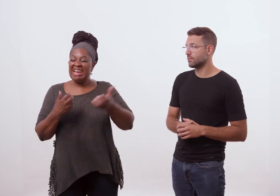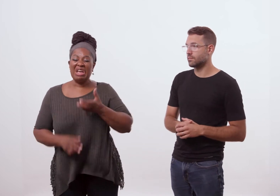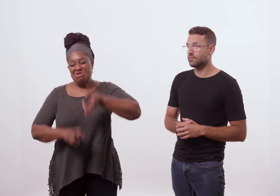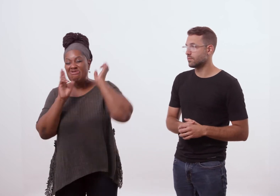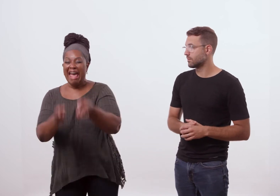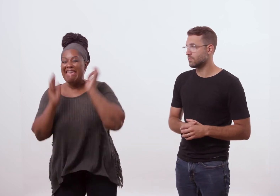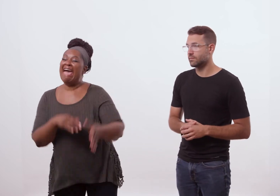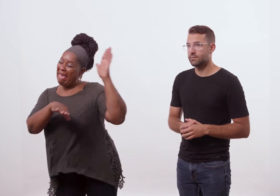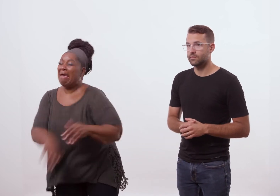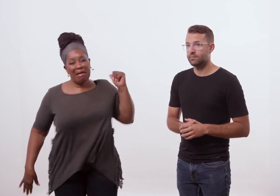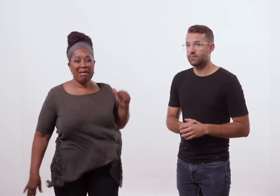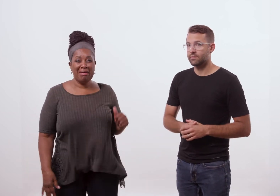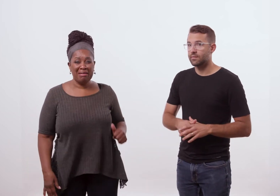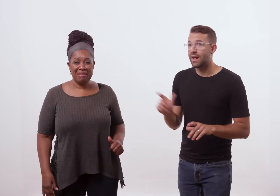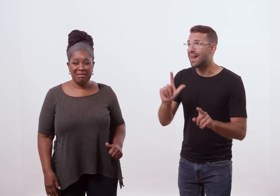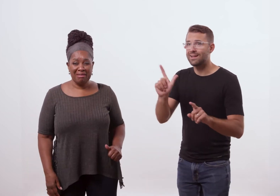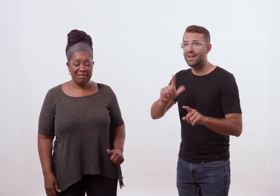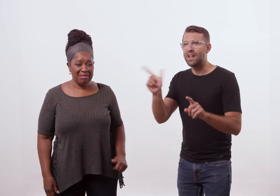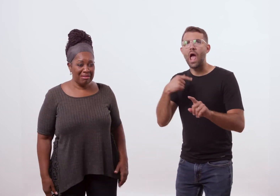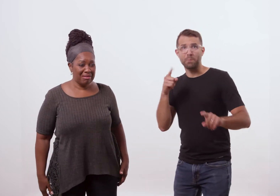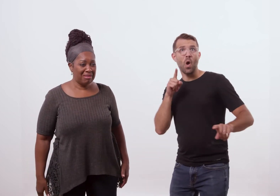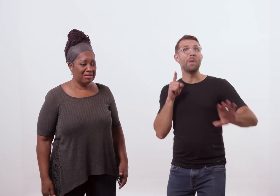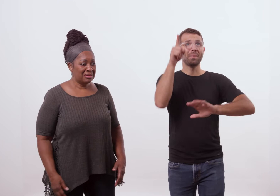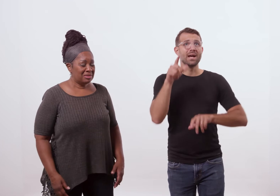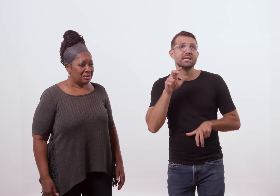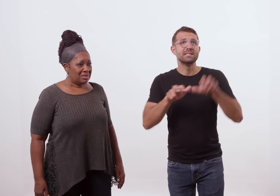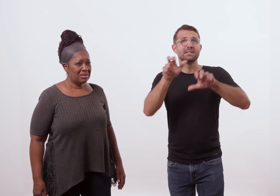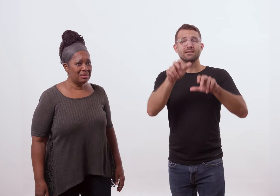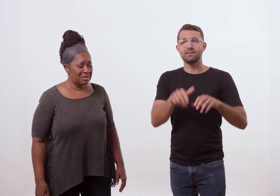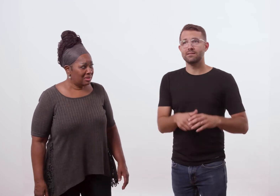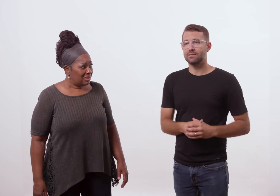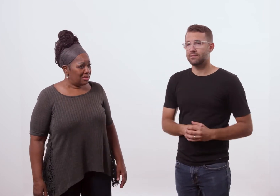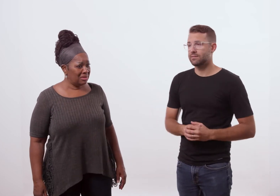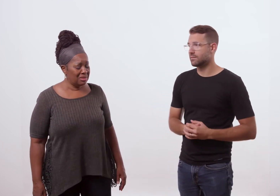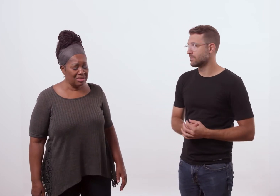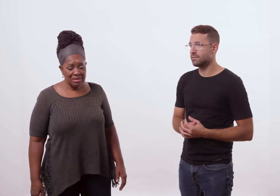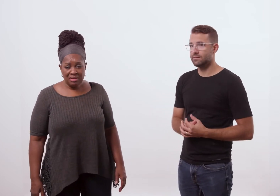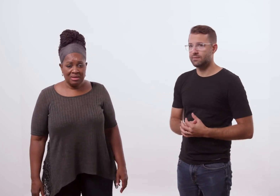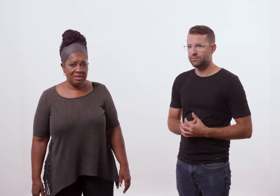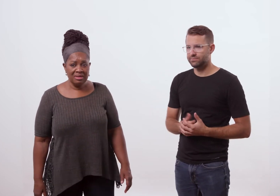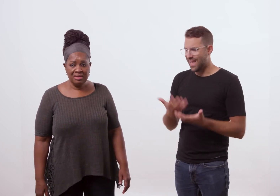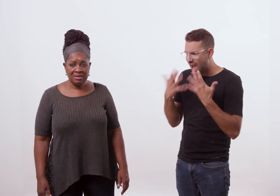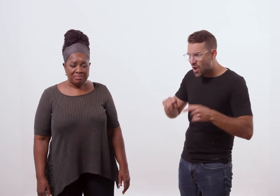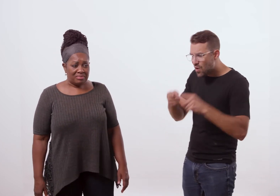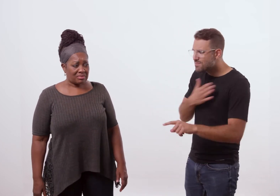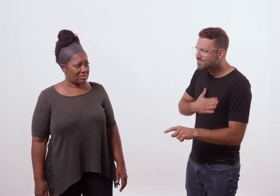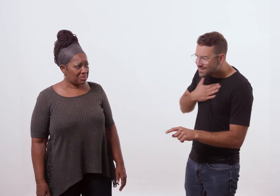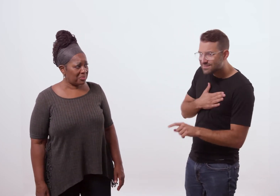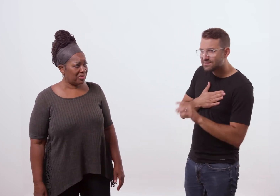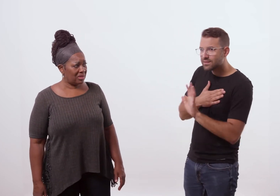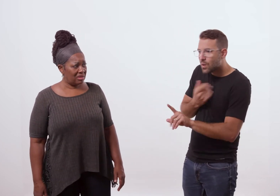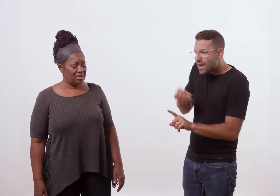Rayek! Lita? Lita, I'm coming! Hey, I don't want to hurt you, please. You have to